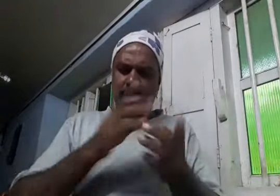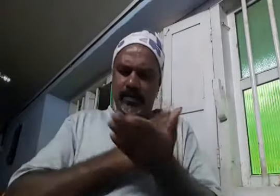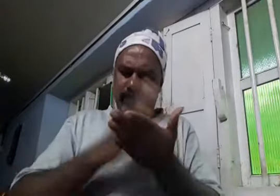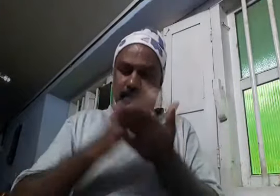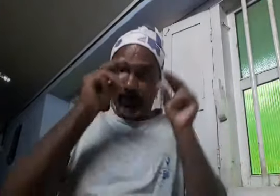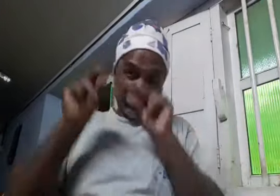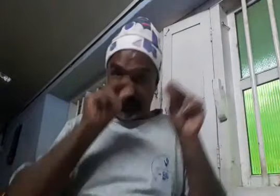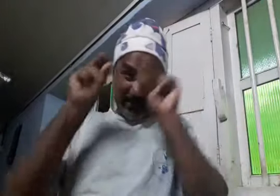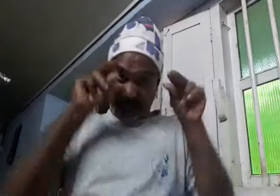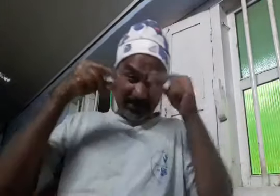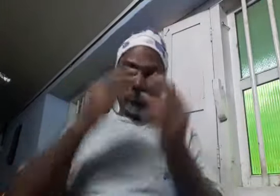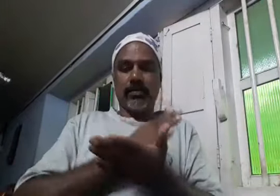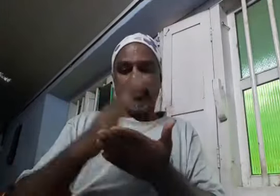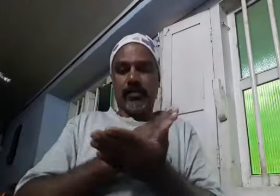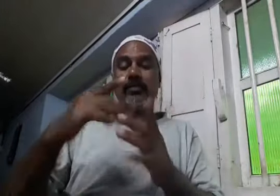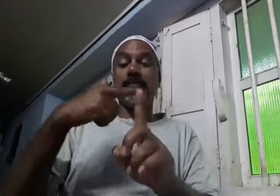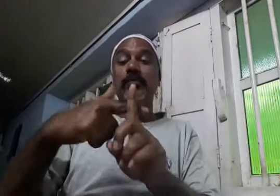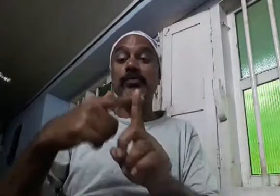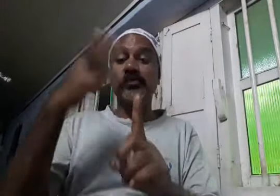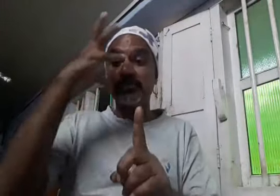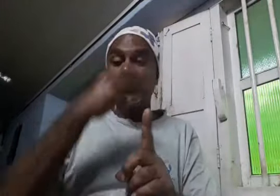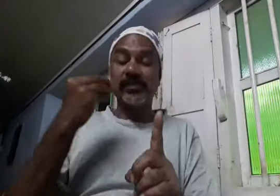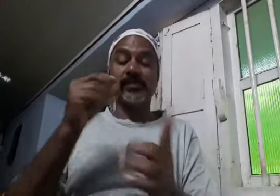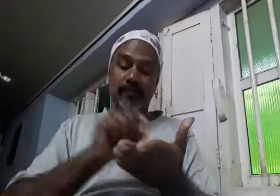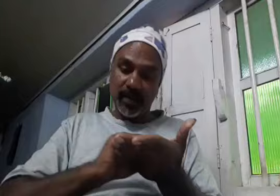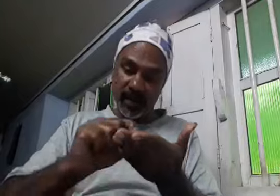If you go, don't about You're you're going to